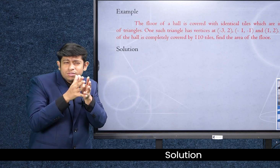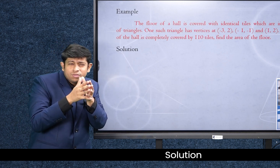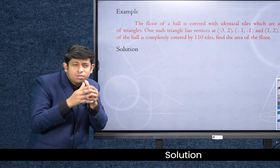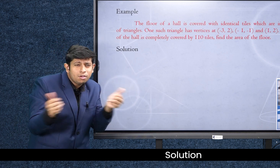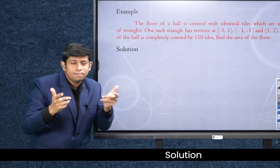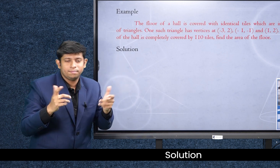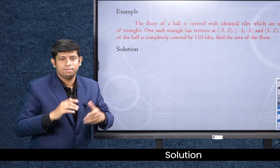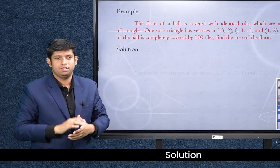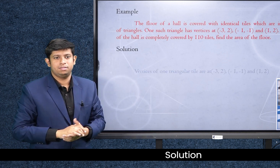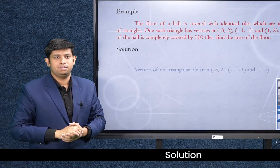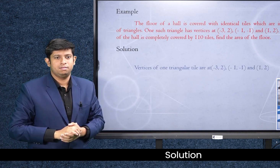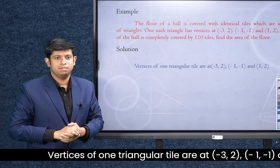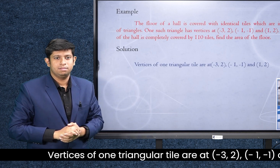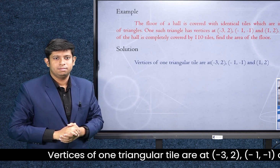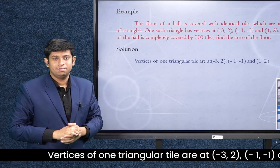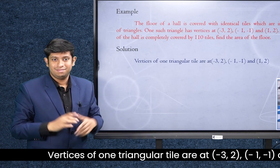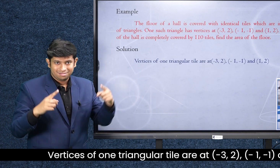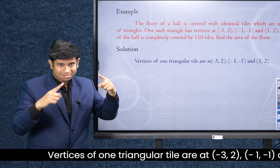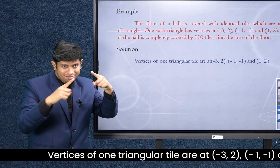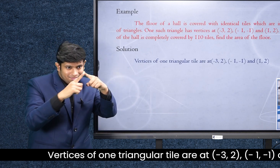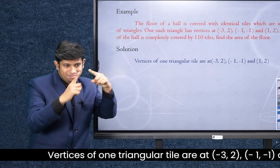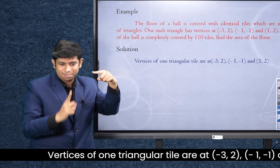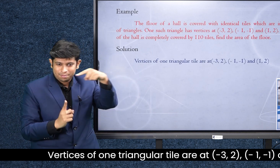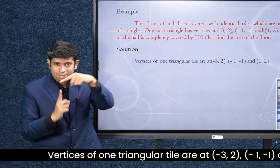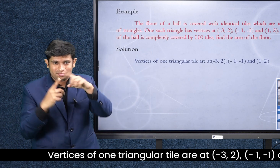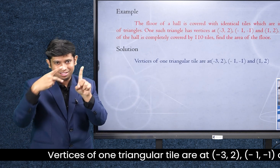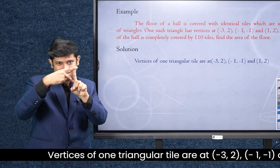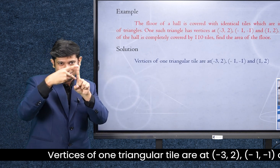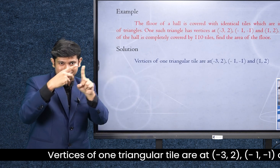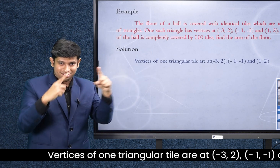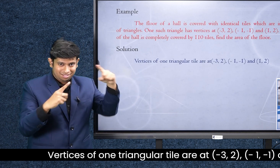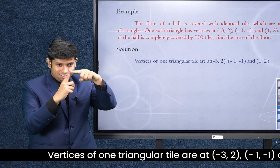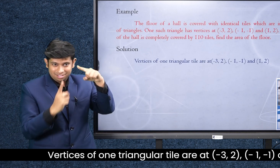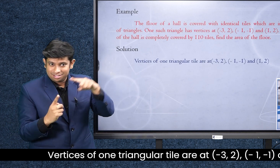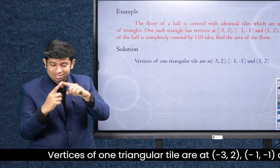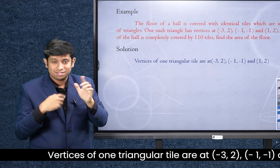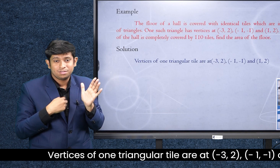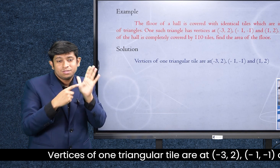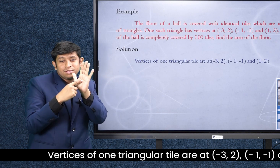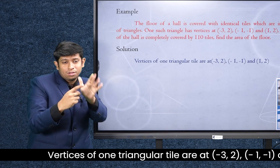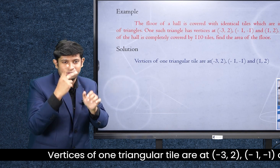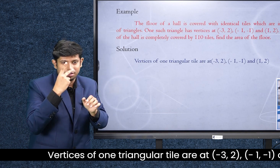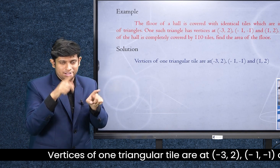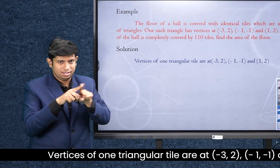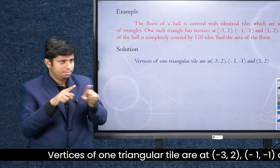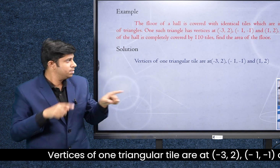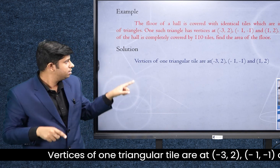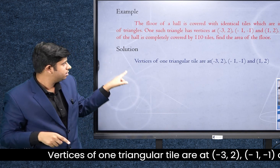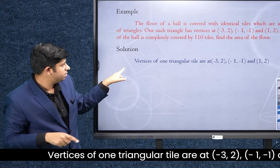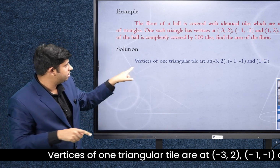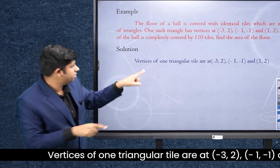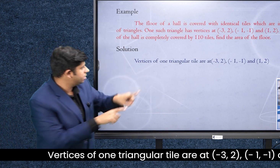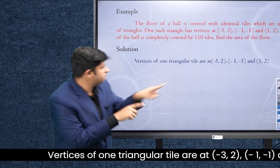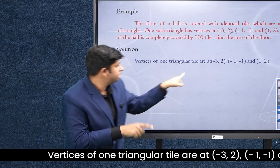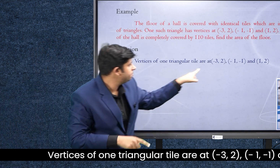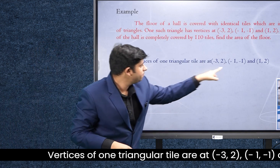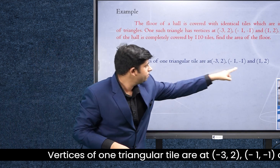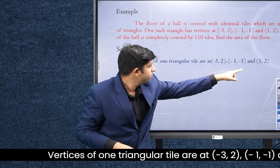Solution: vertices of one triangular tile are at minus 3, 2, minus 1, minus 1 and